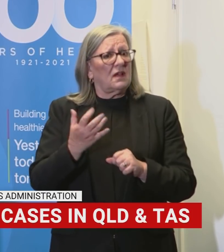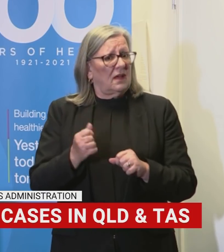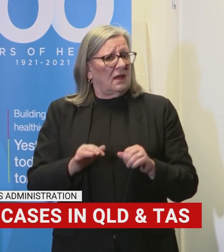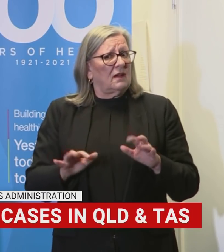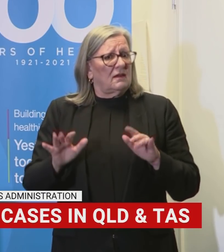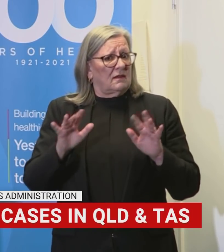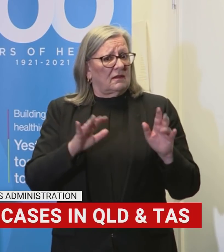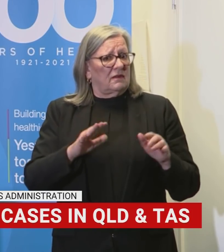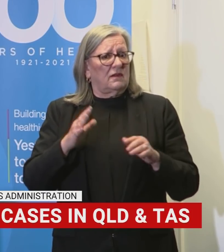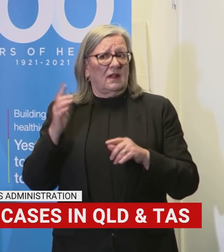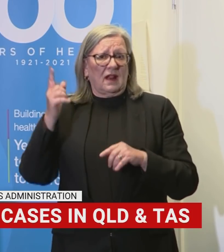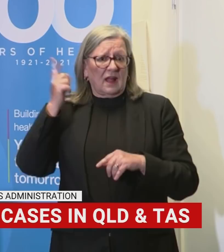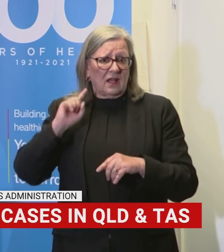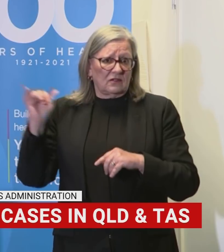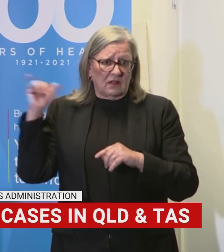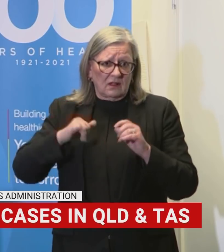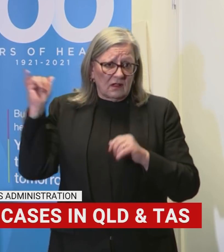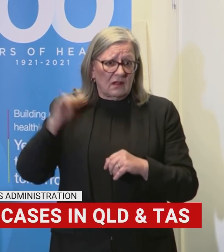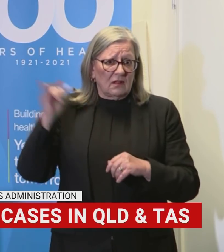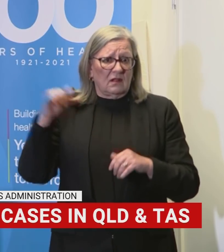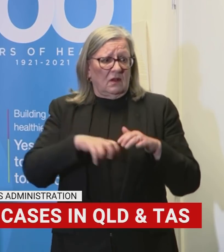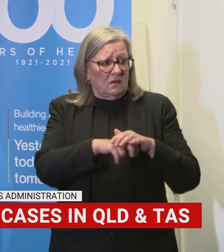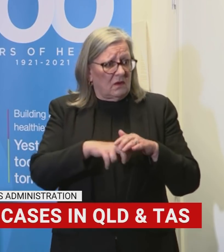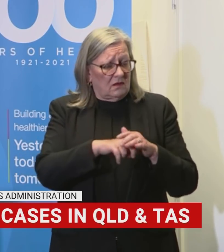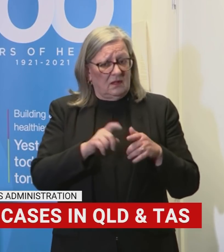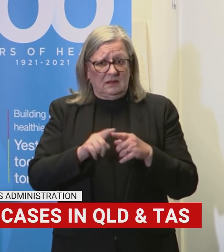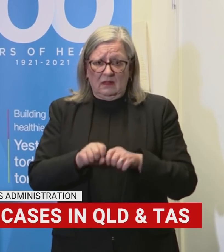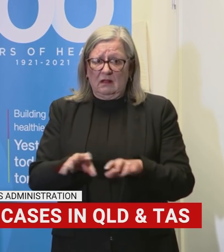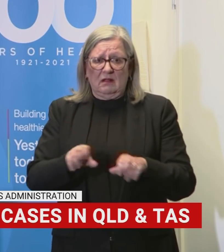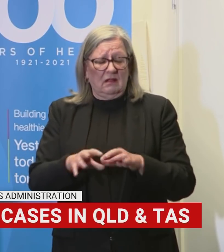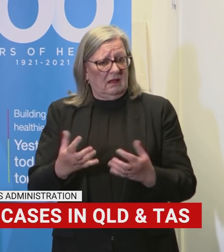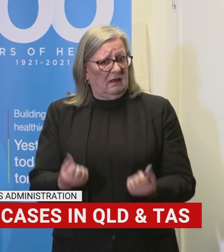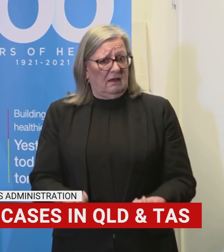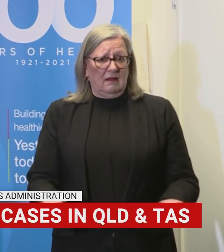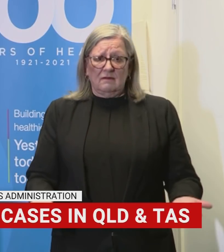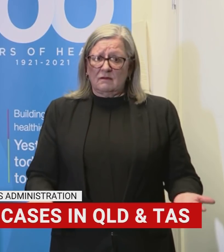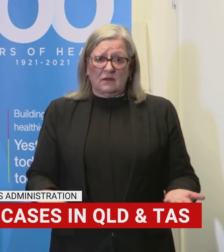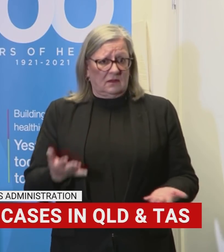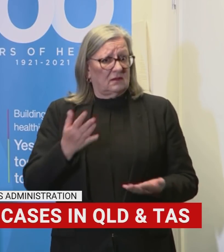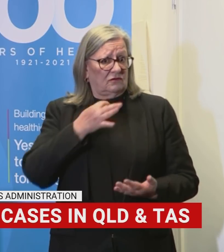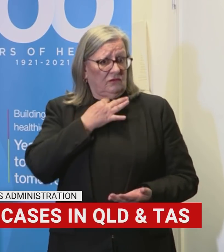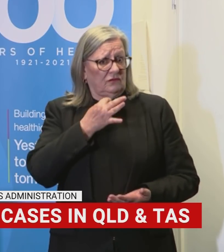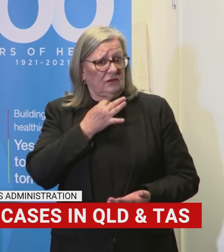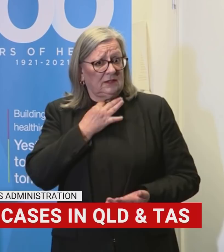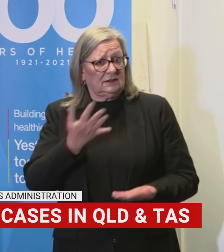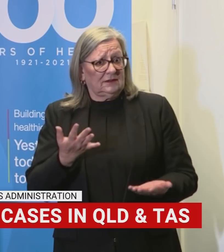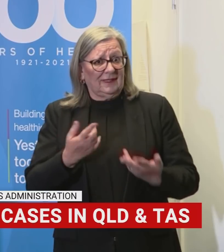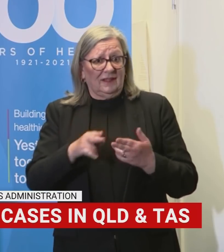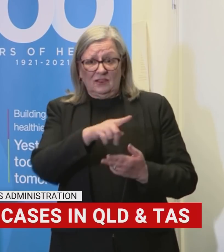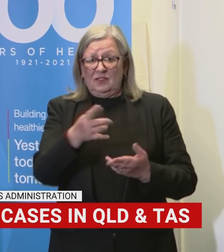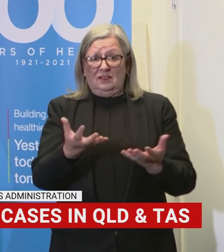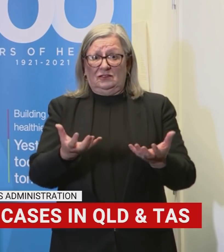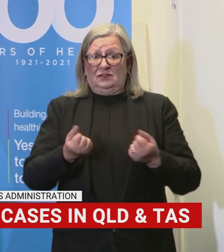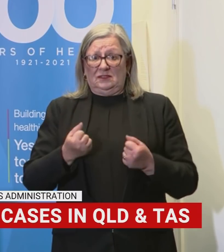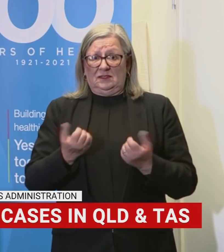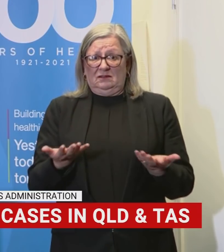quarantine. And remember that the risk of serious illness or death dramatically increases by every 10